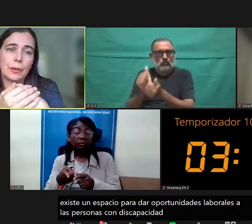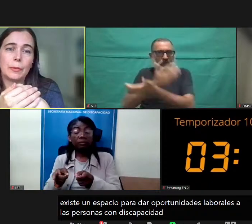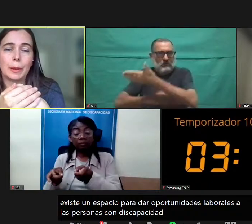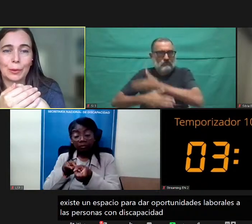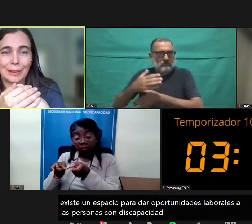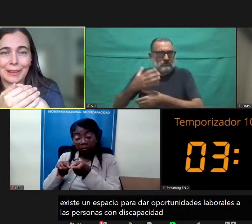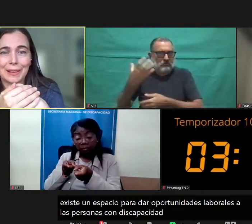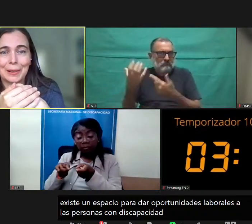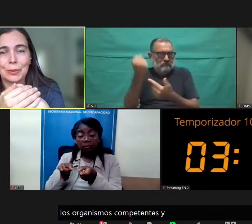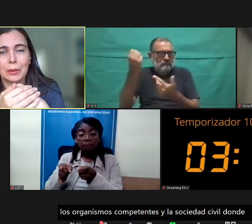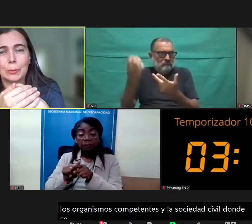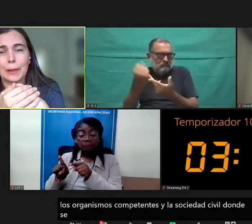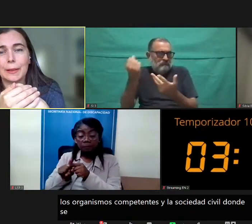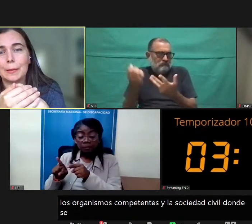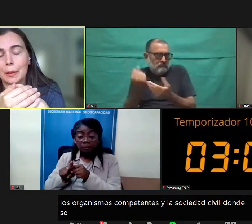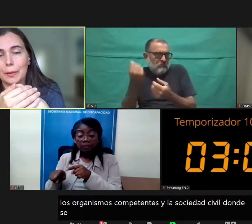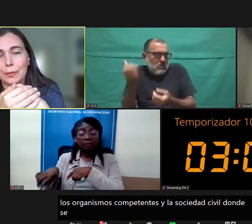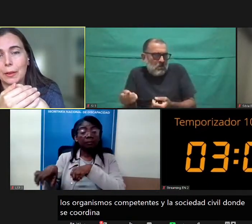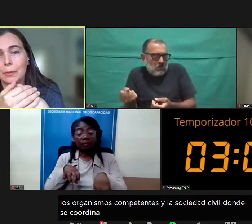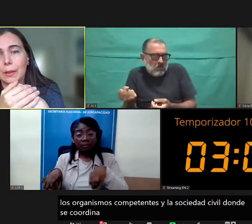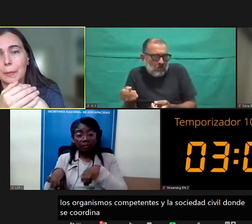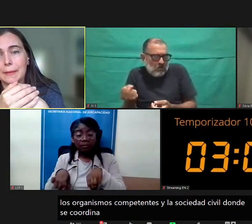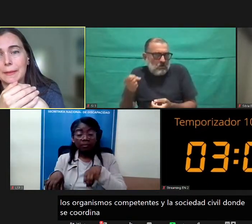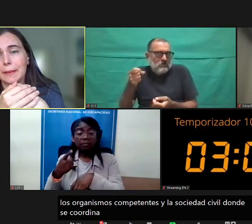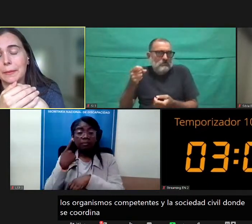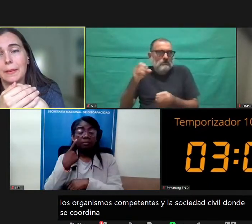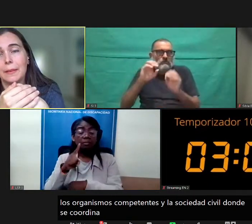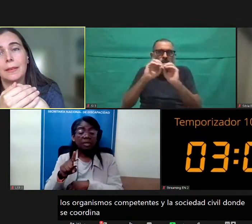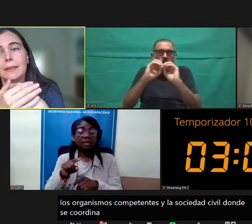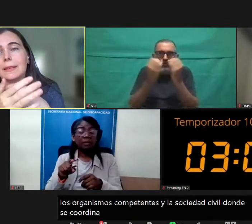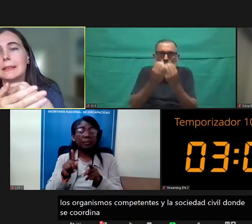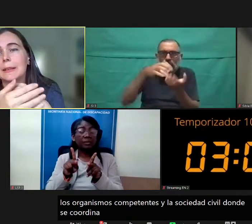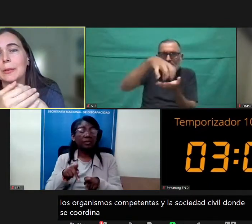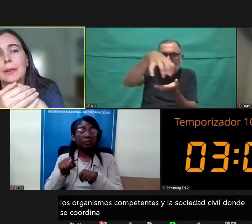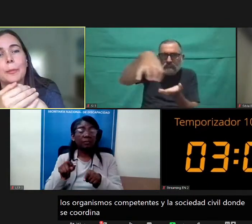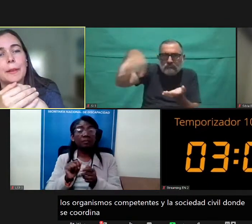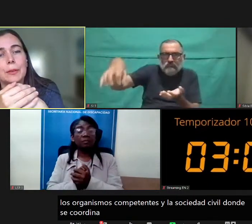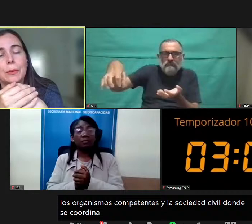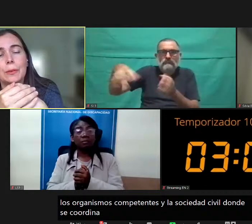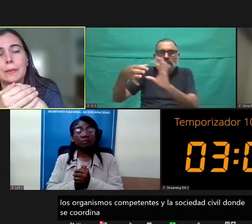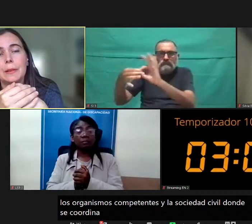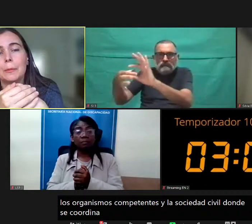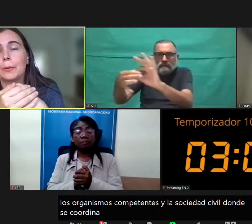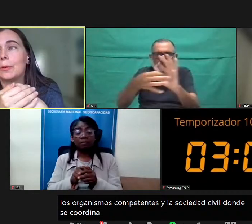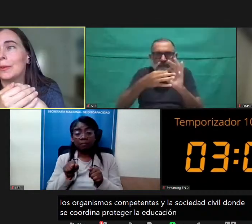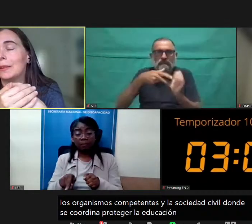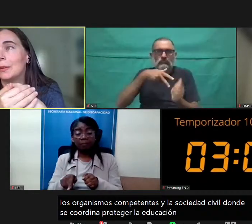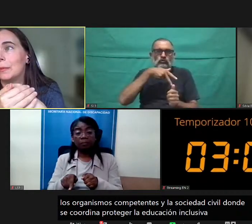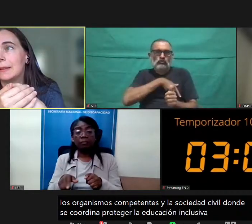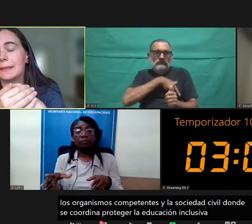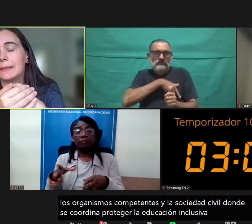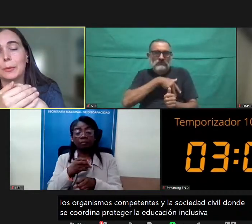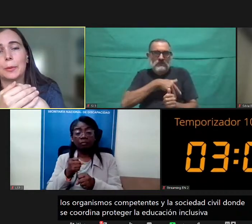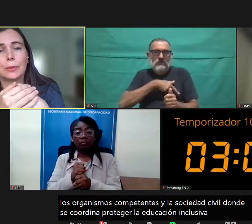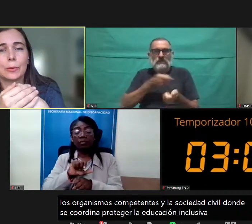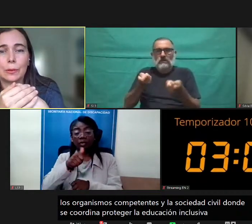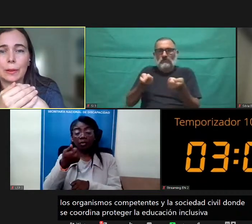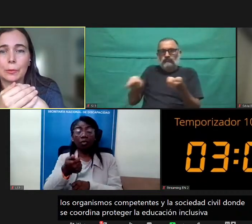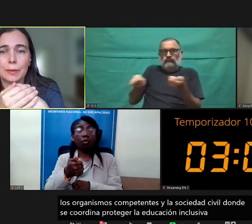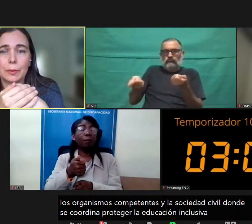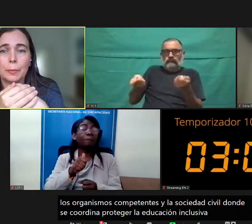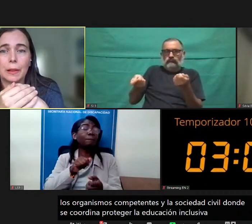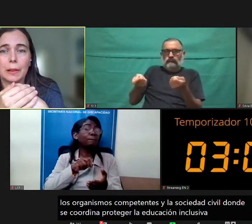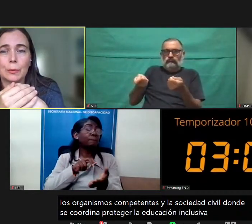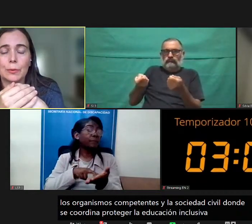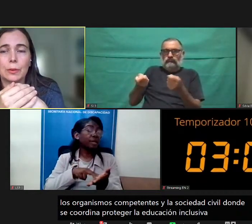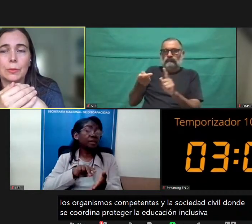society where actions are coordinated to actually protect the inclusive education of persons with